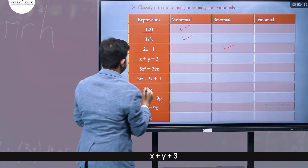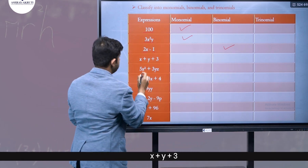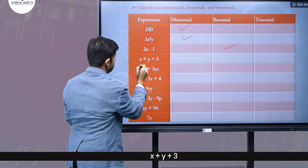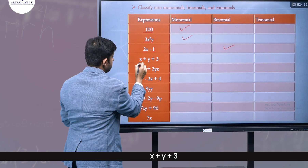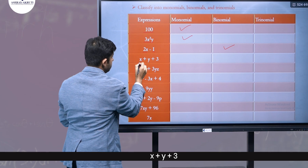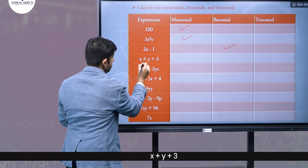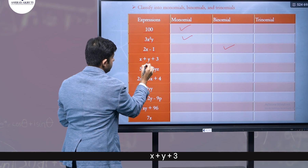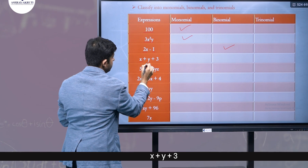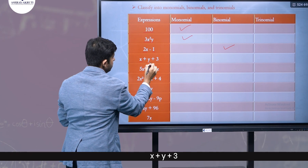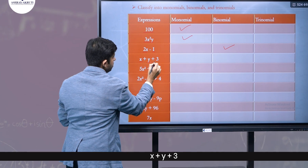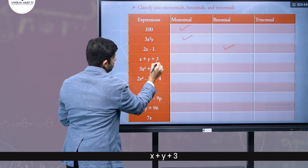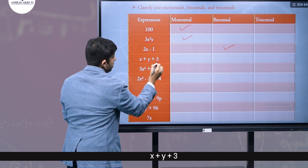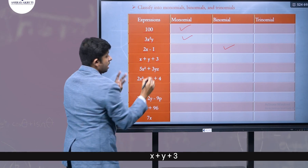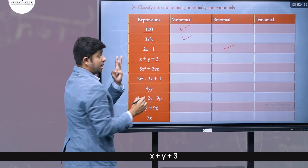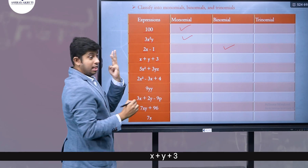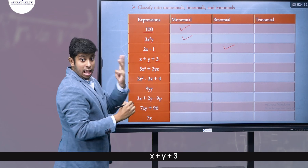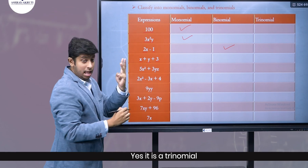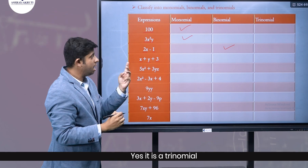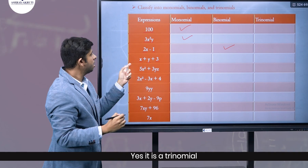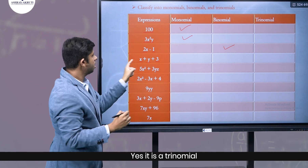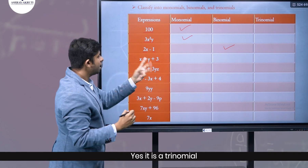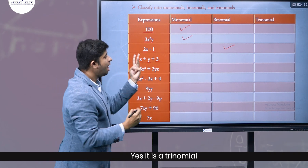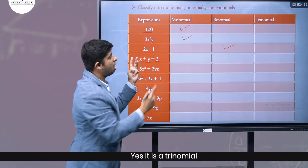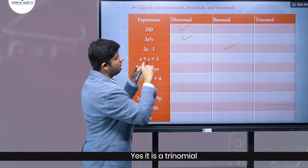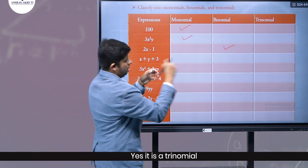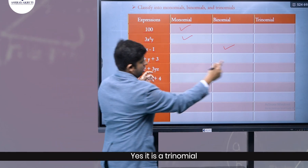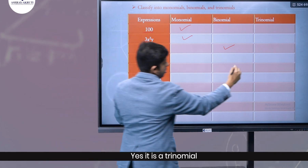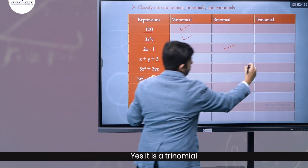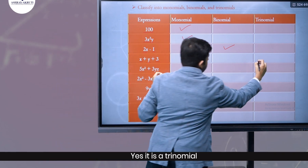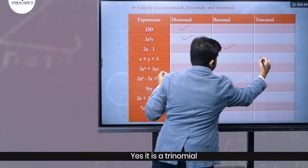X plus y plus 3. Yes, it is a trinomial.